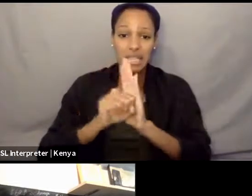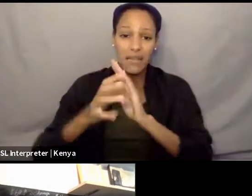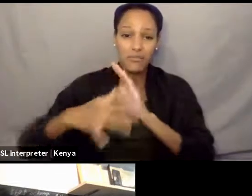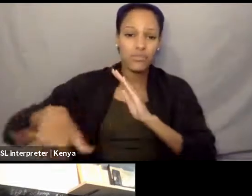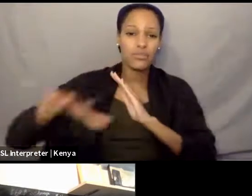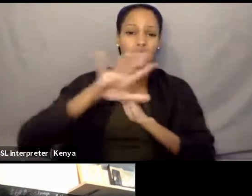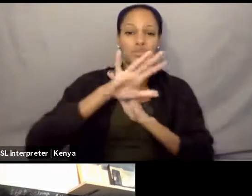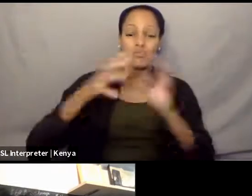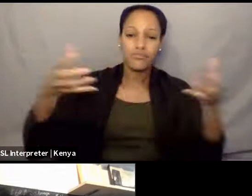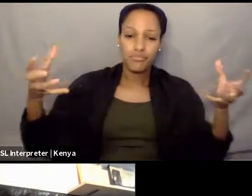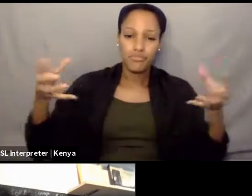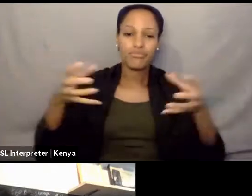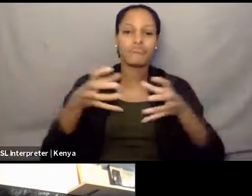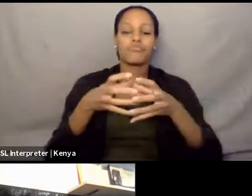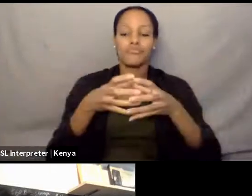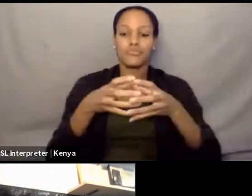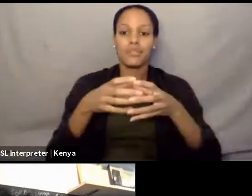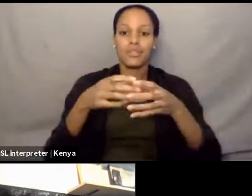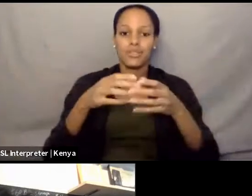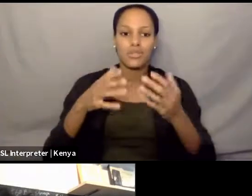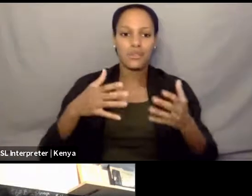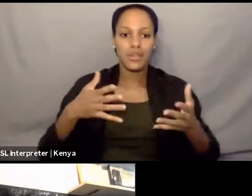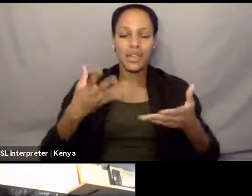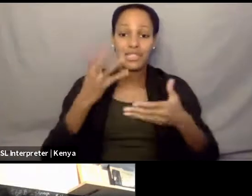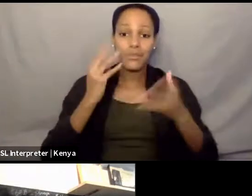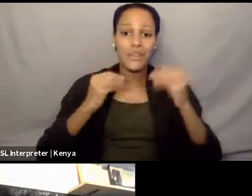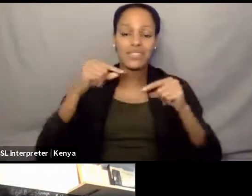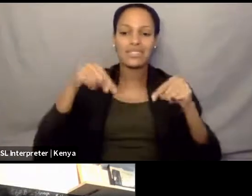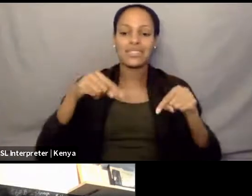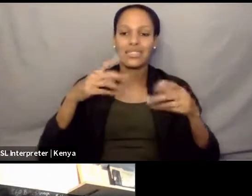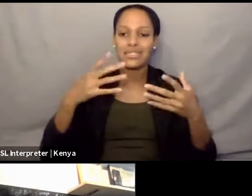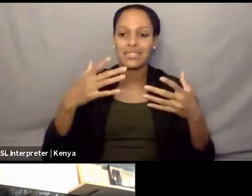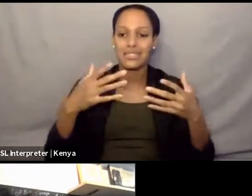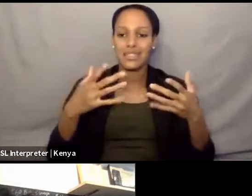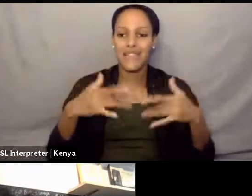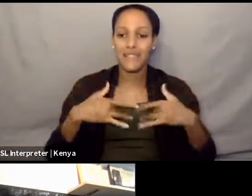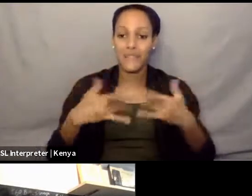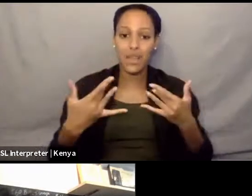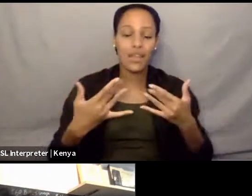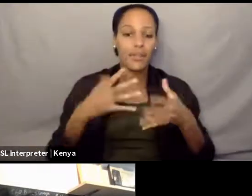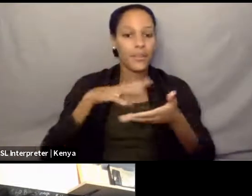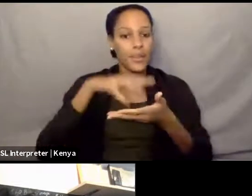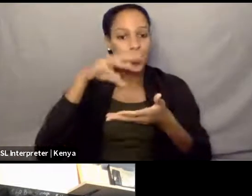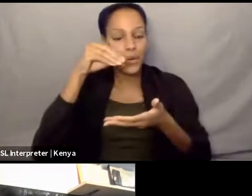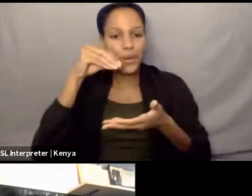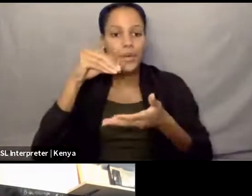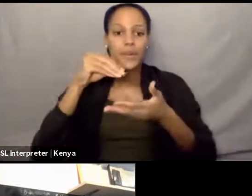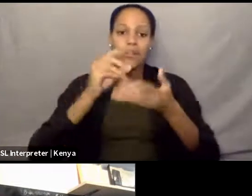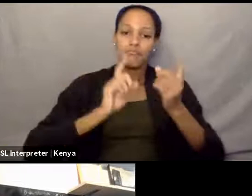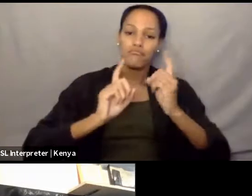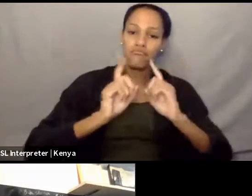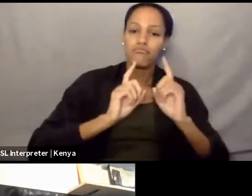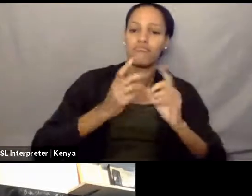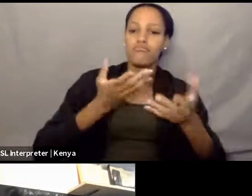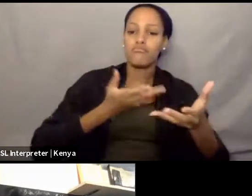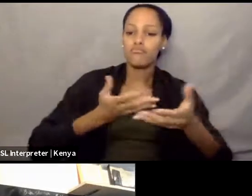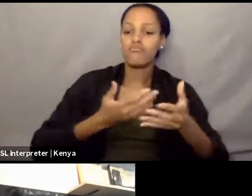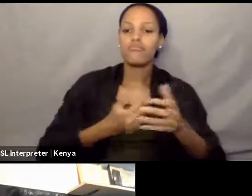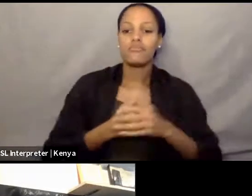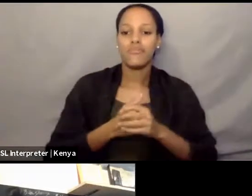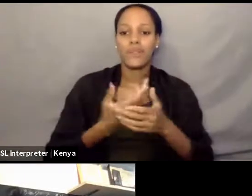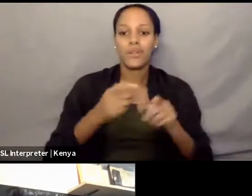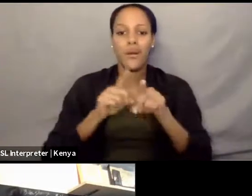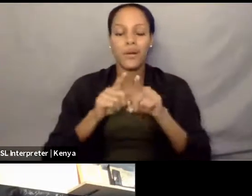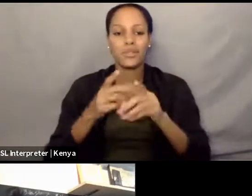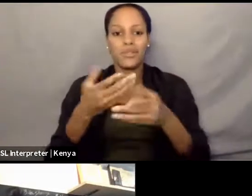tremendous experience of learning and being in dialogue with one another. And again, thanks to the Center